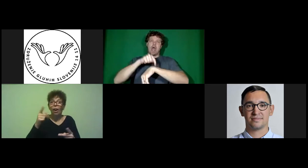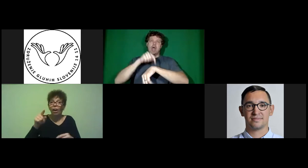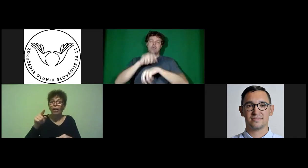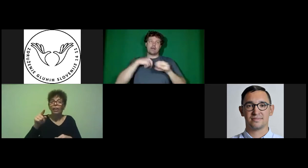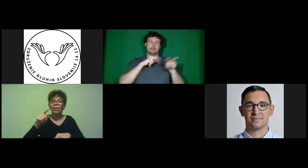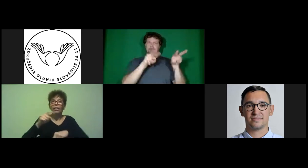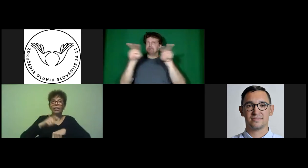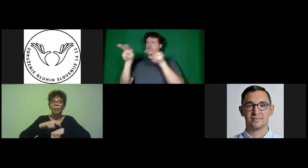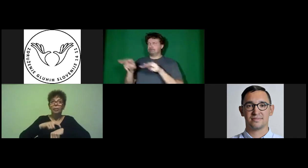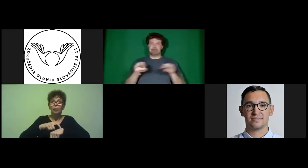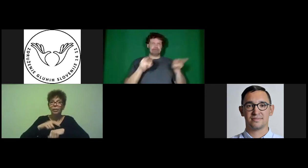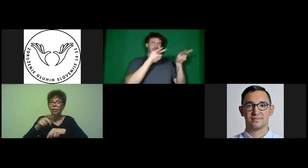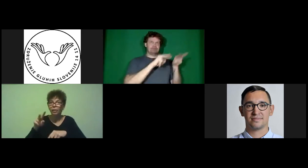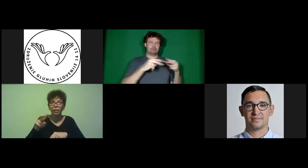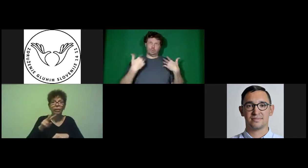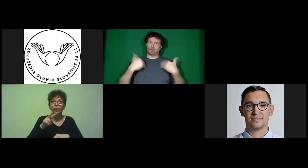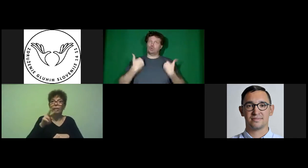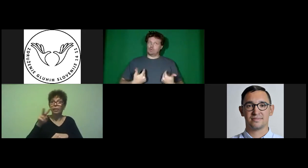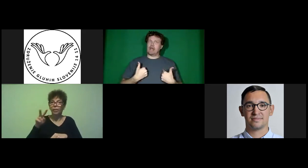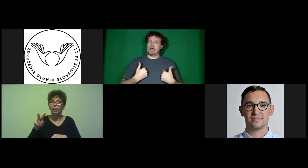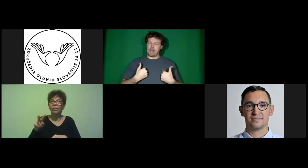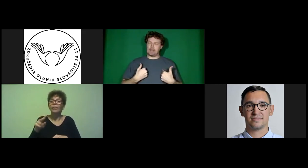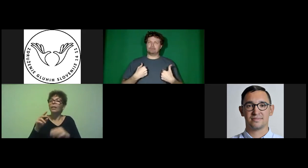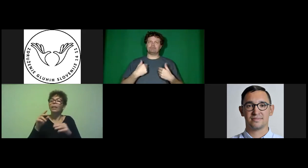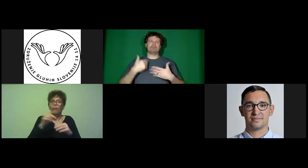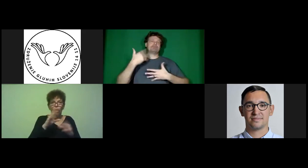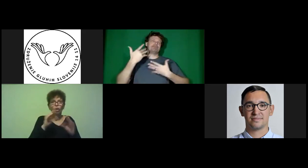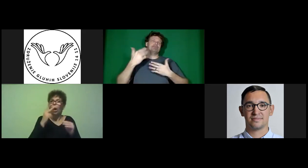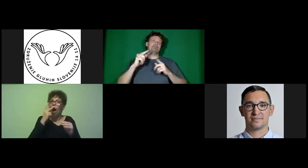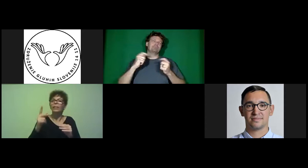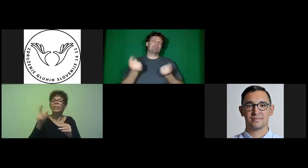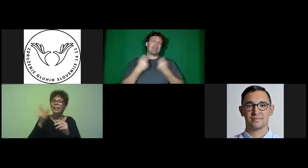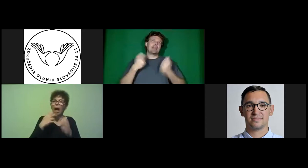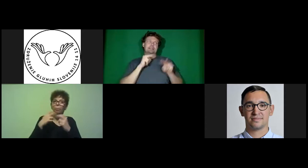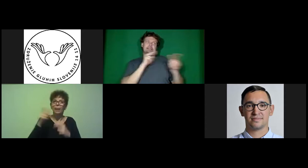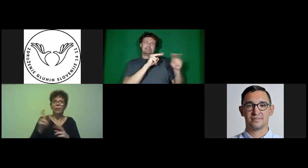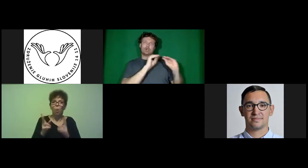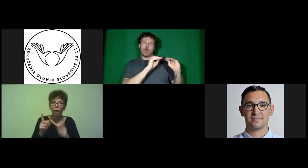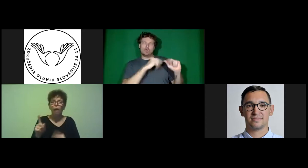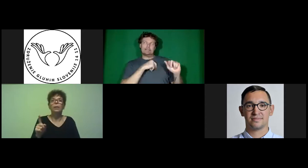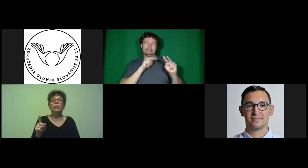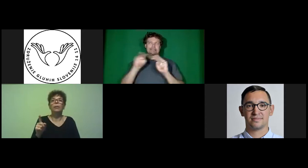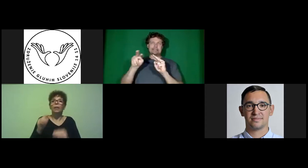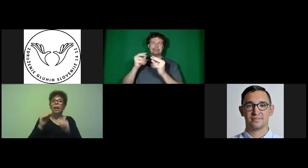language. But everything has to be visible. And I have to pay visual attention. It's going to be tiring.